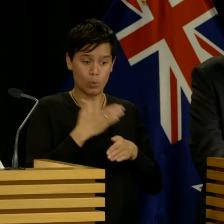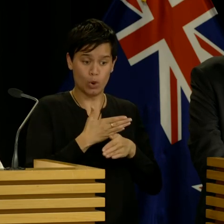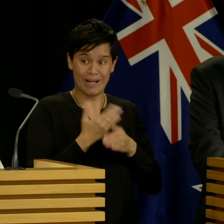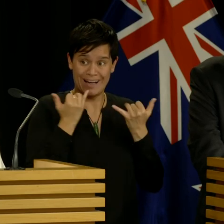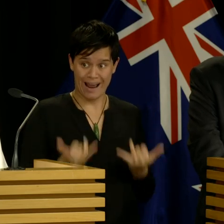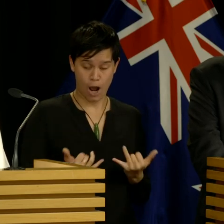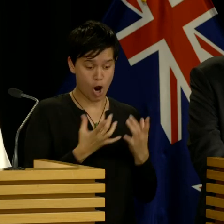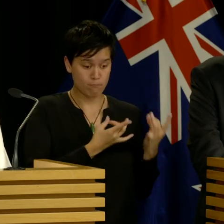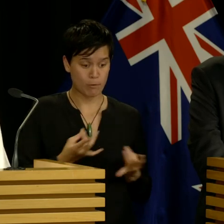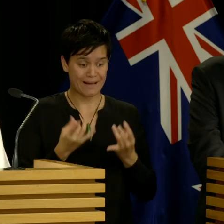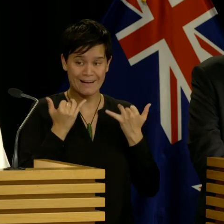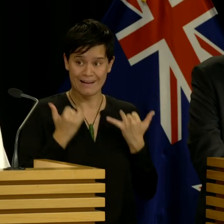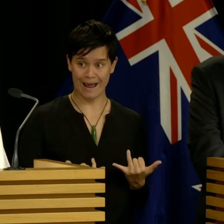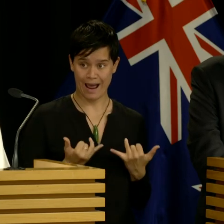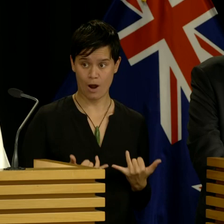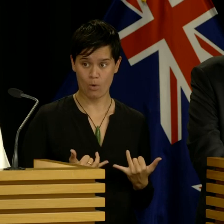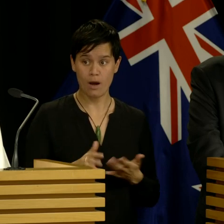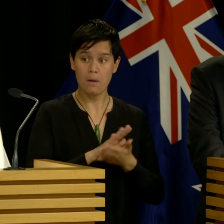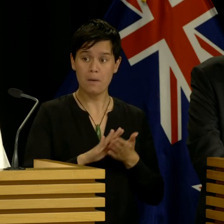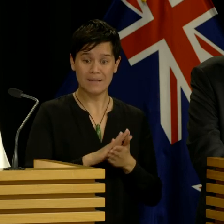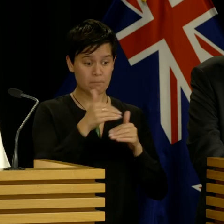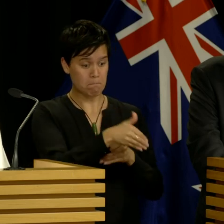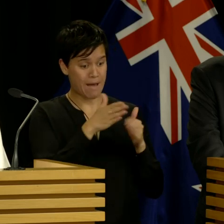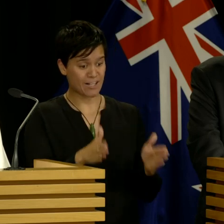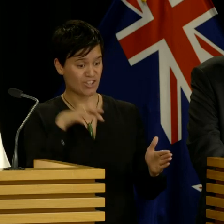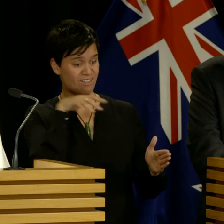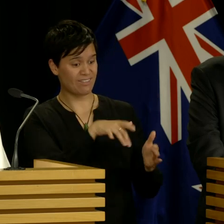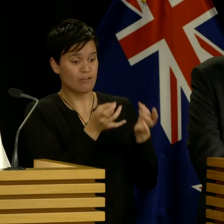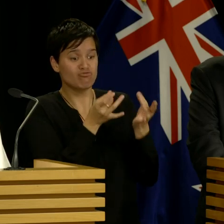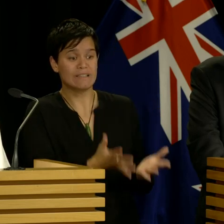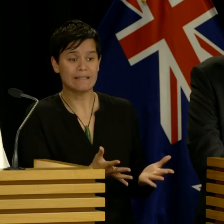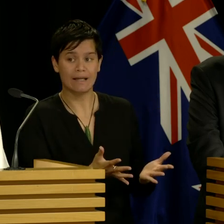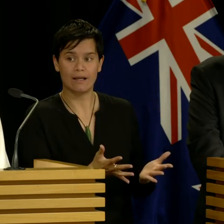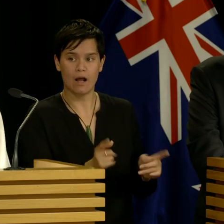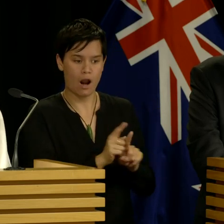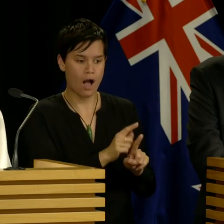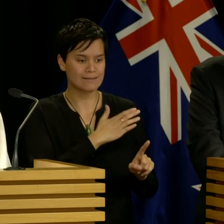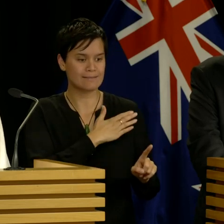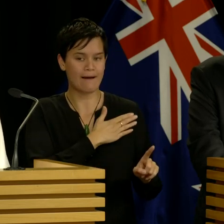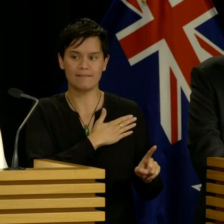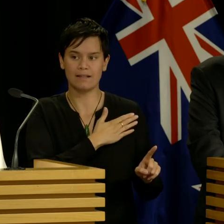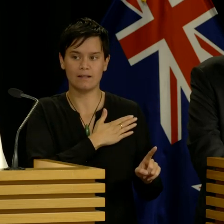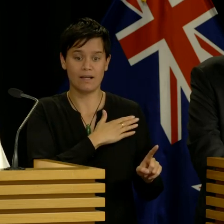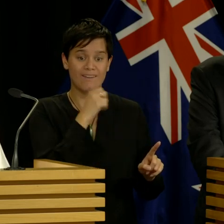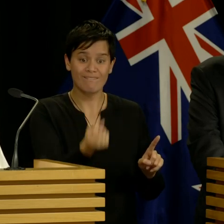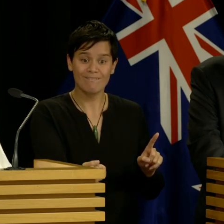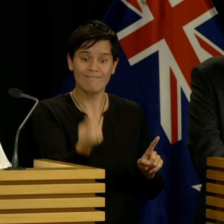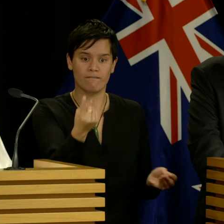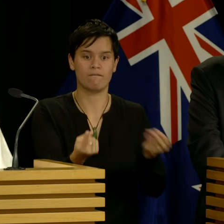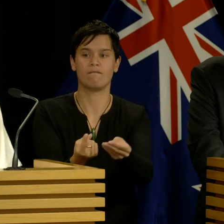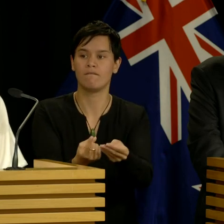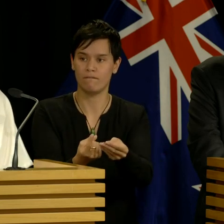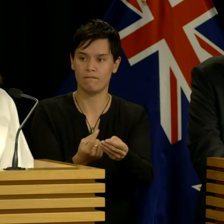and prepared, and it's all about making sure that package is ready there as a safety net to keep our businesses ticking over as we weather the storm